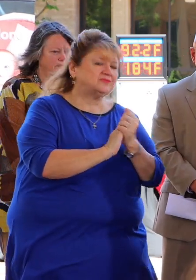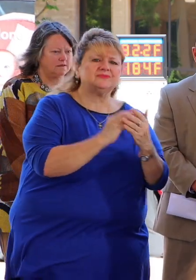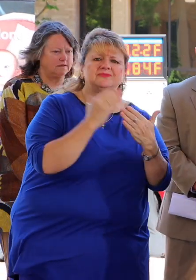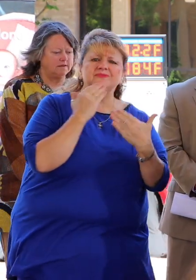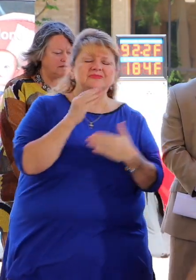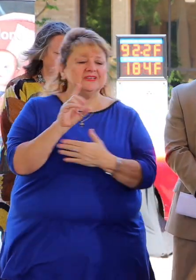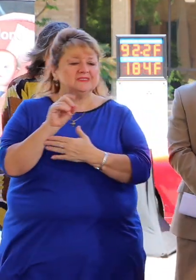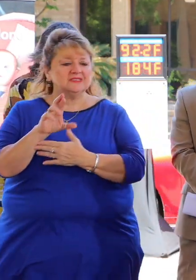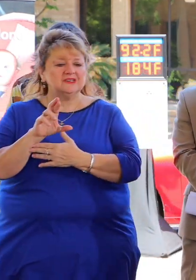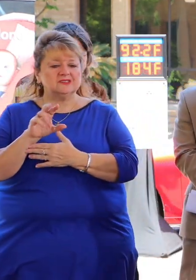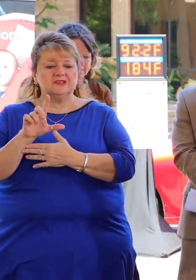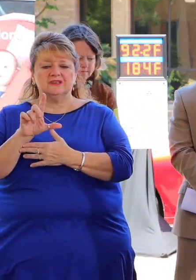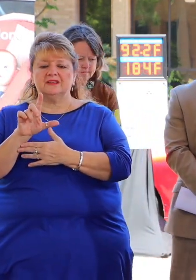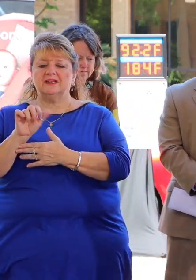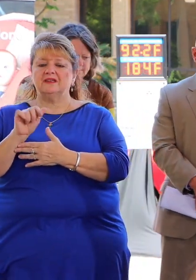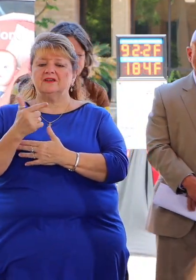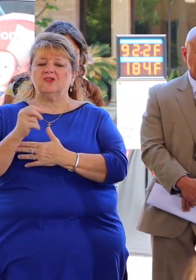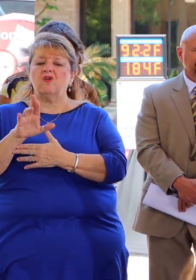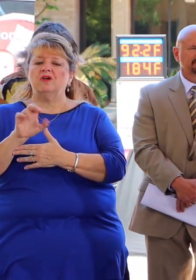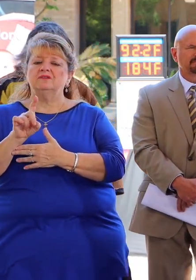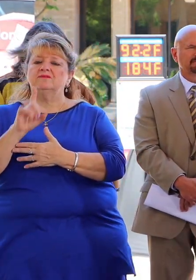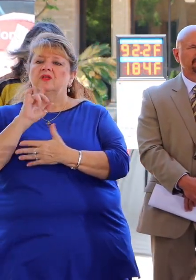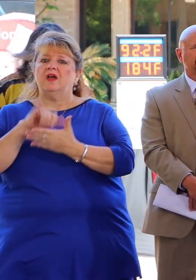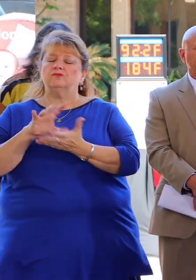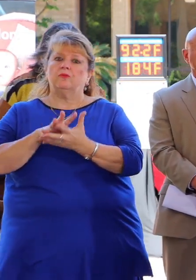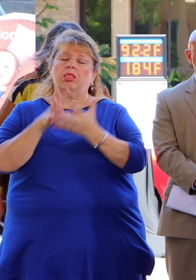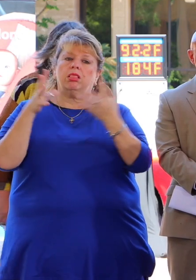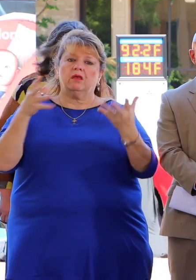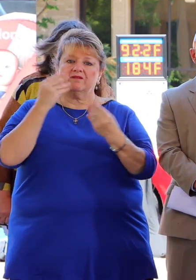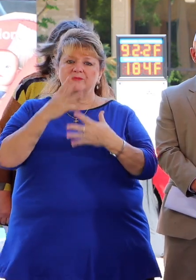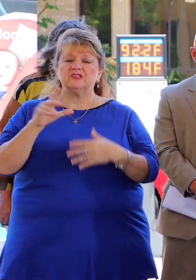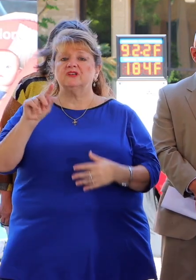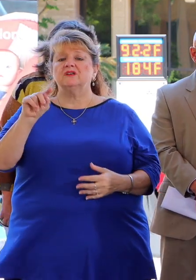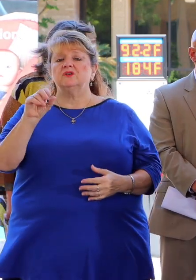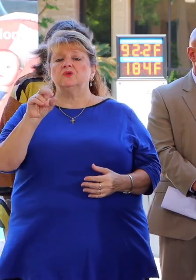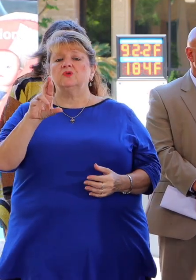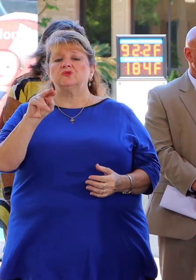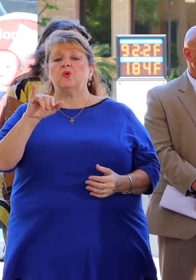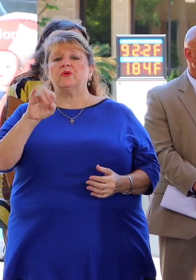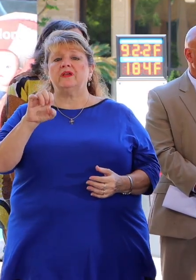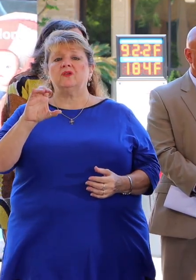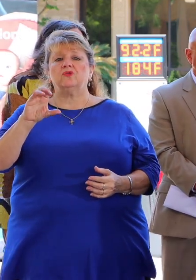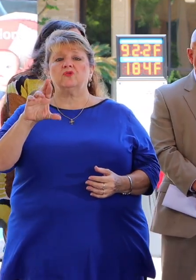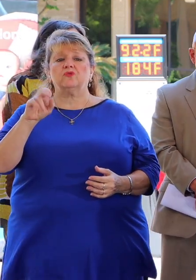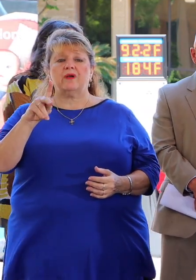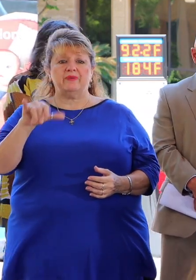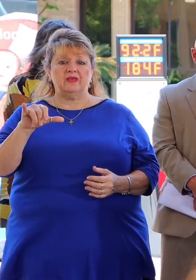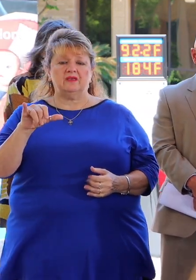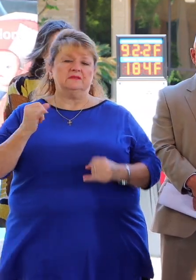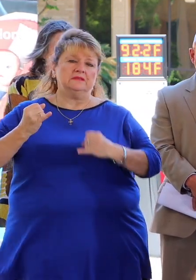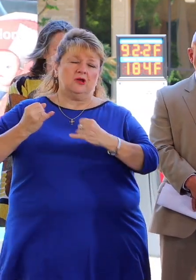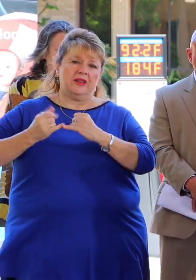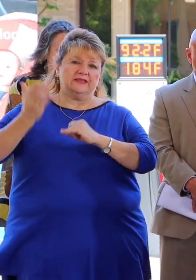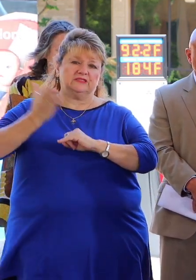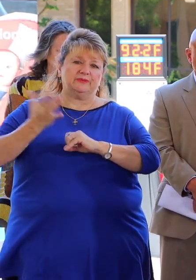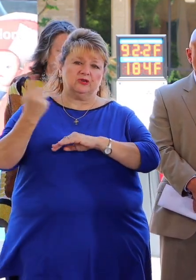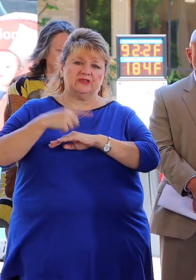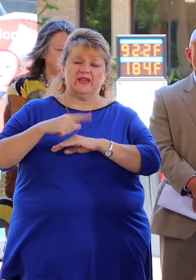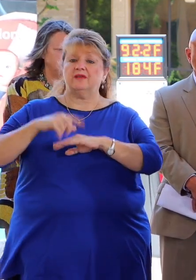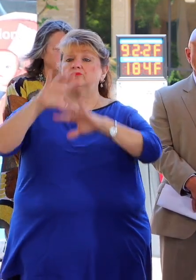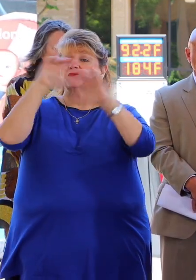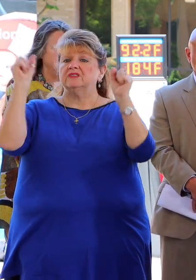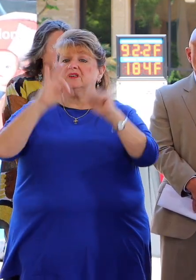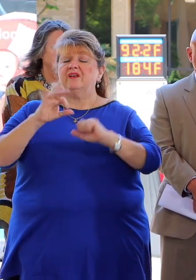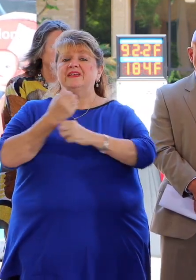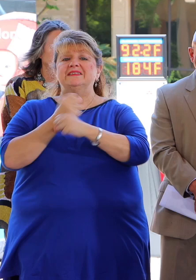Thank you, Dr. LaGuard, for that wealth of information. Taureen Creppy, who is our next speaker and our final speaker, is the